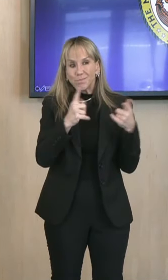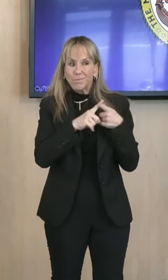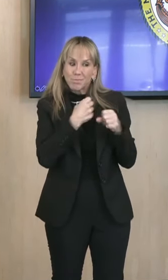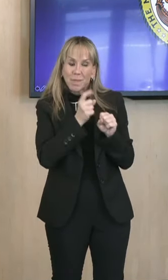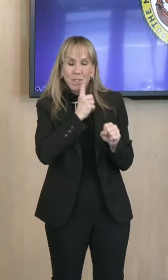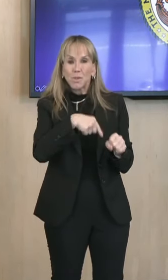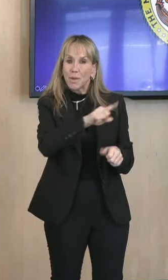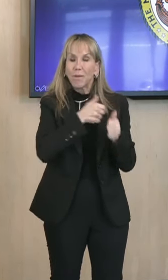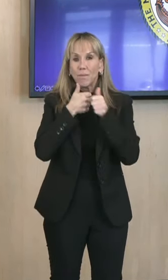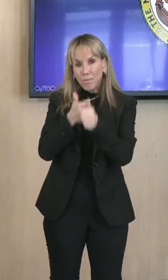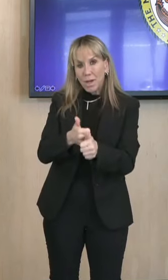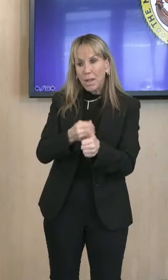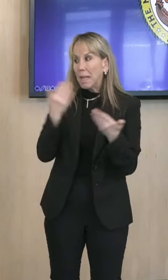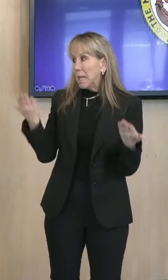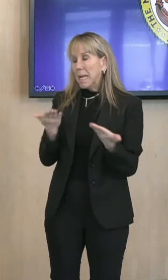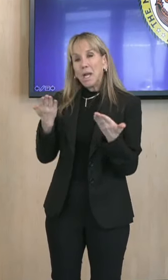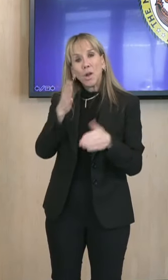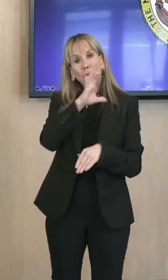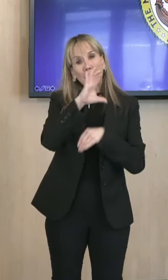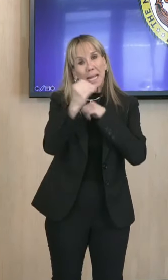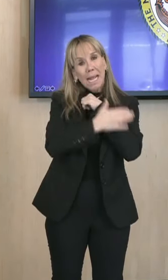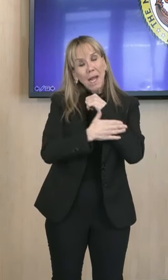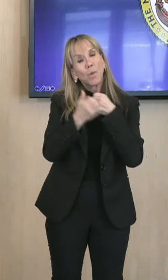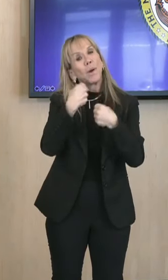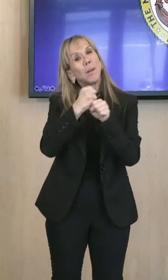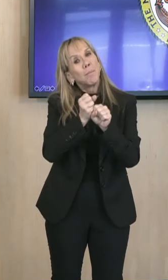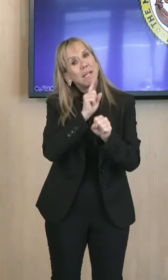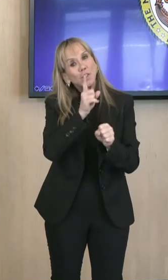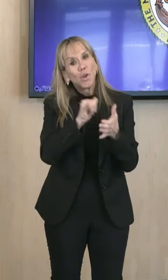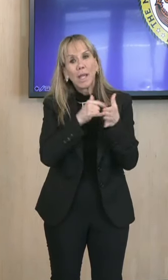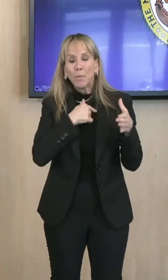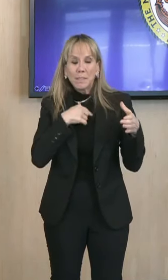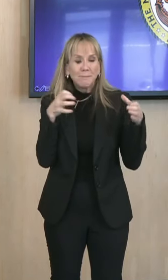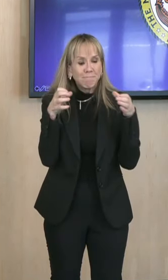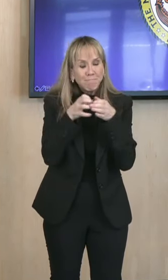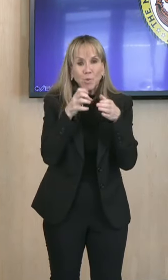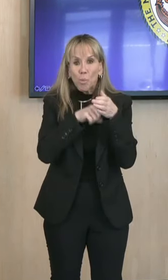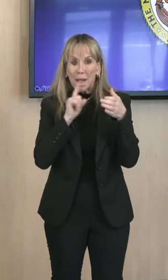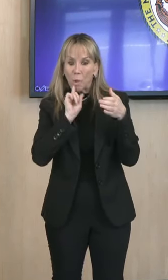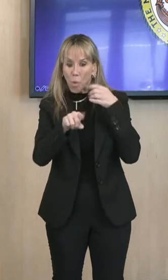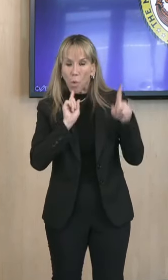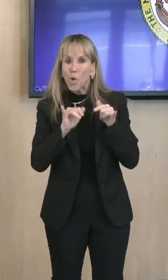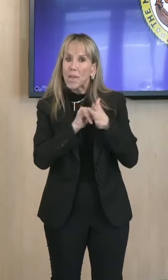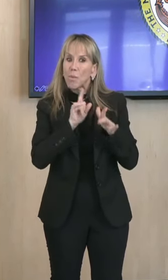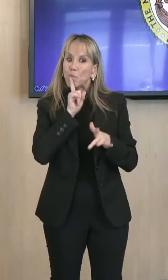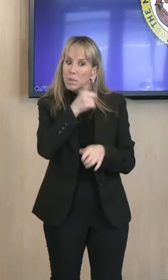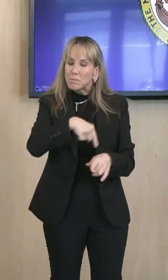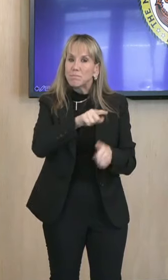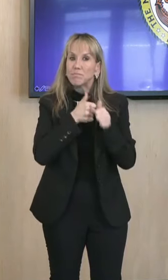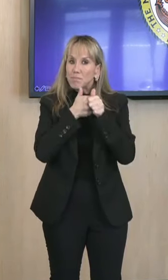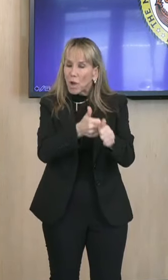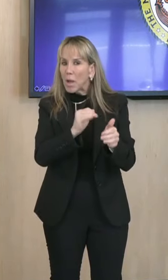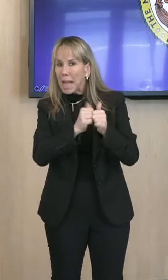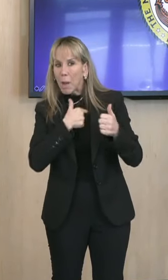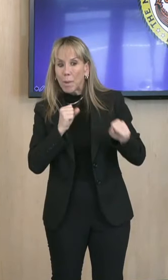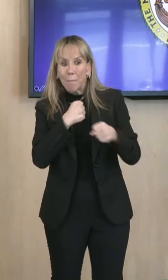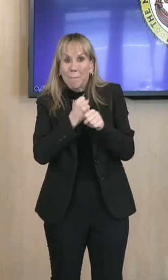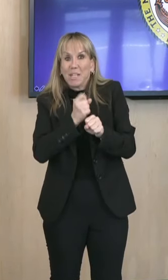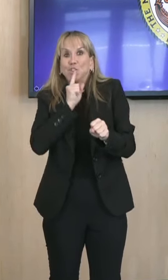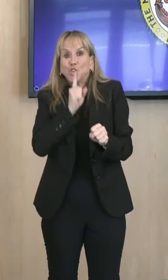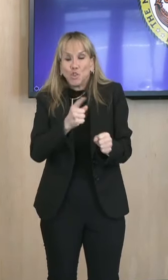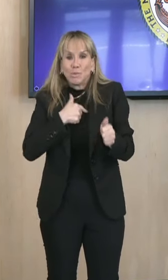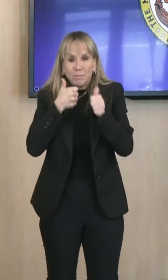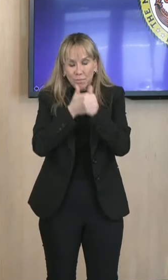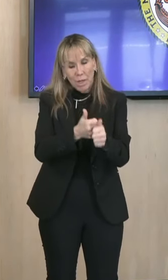additional opportunities to further tighten, clarify, and enhance existing orders to ensure that as a region, we are